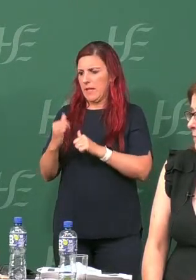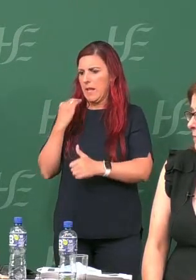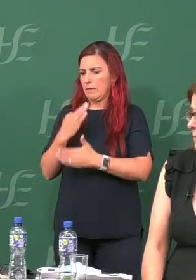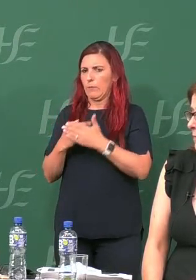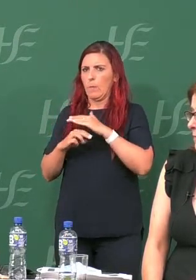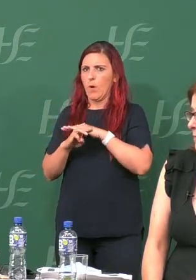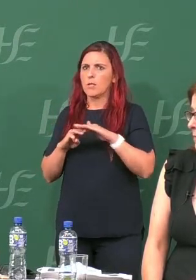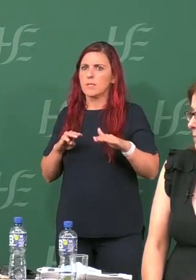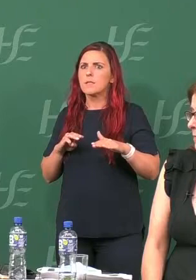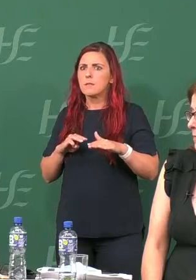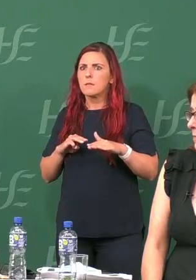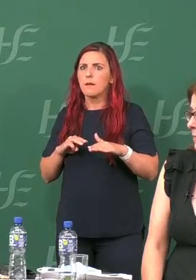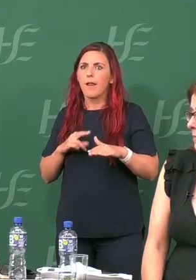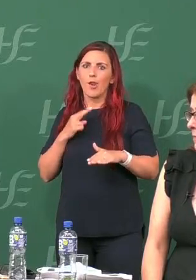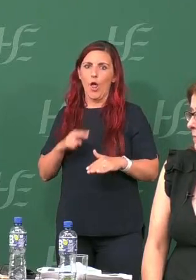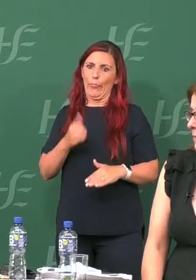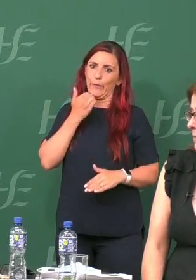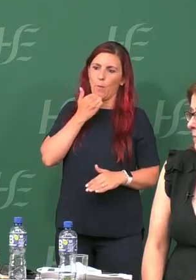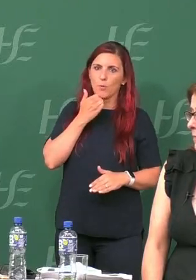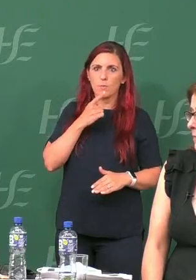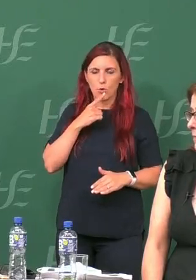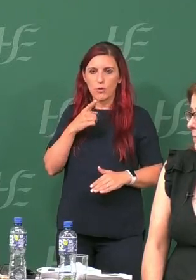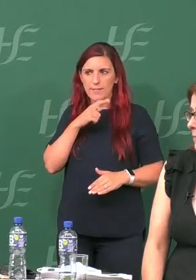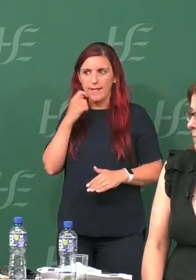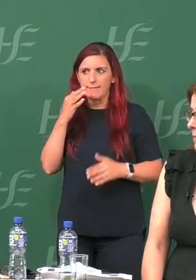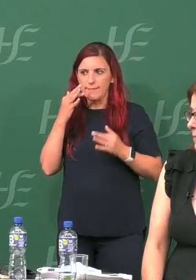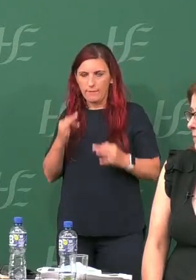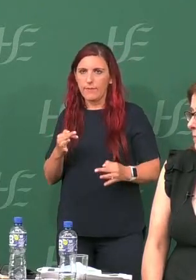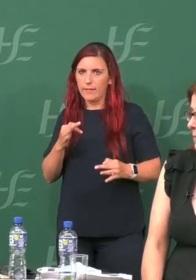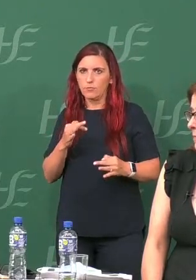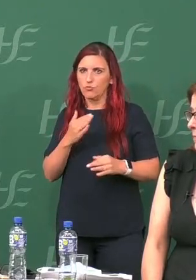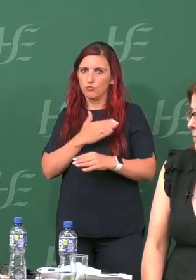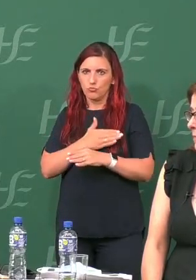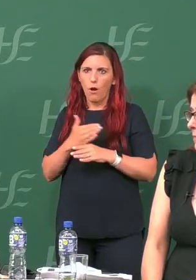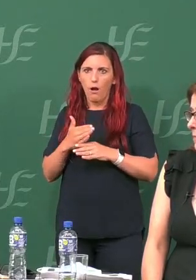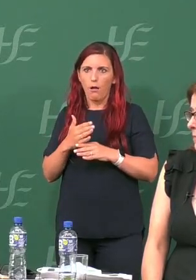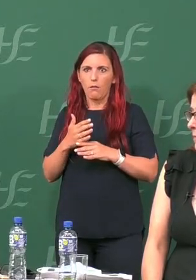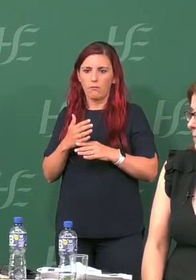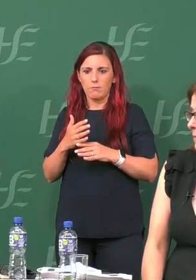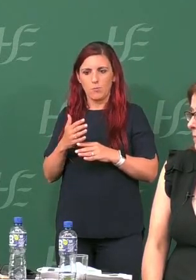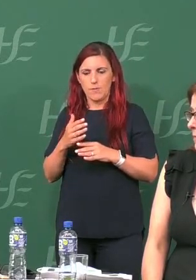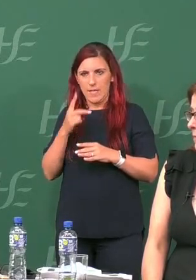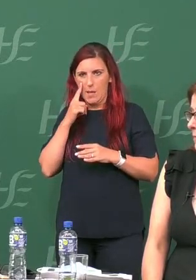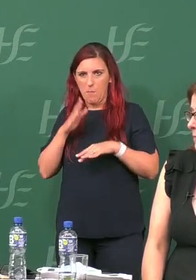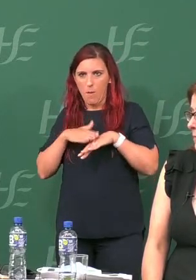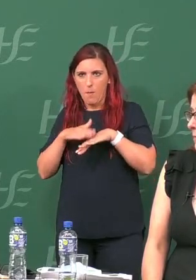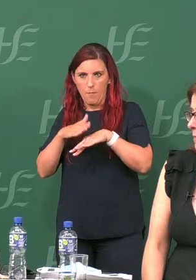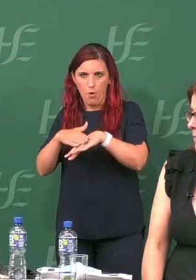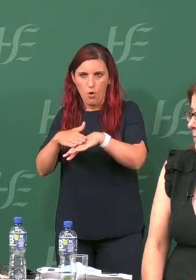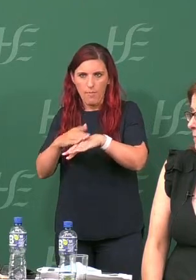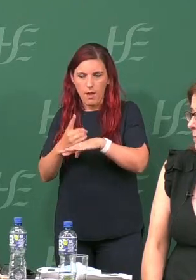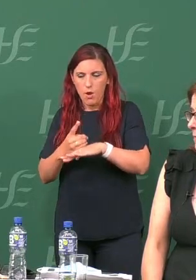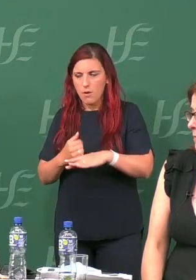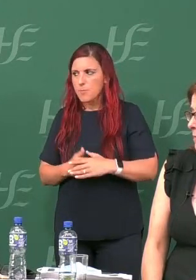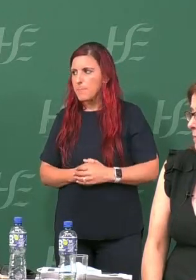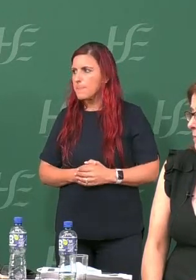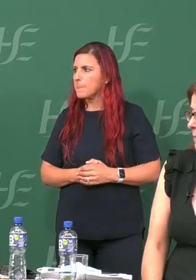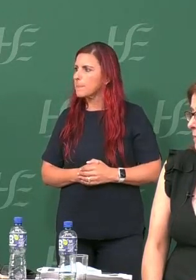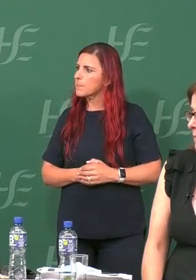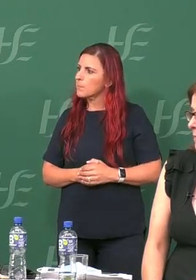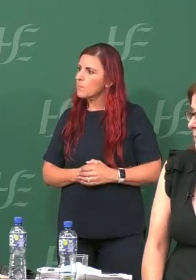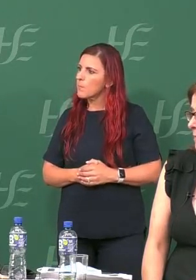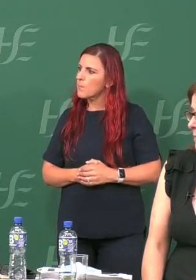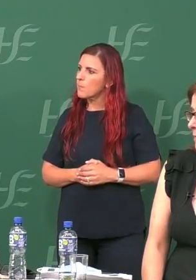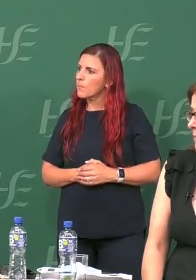we don't have the data, but certainly it's a strong team coming through. just the Taoiseach said